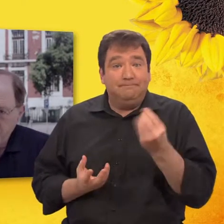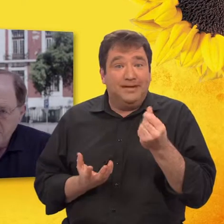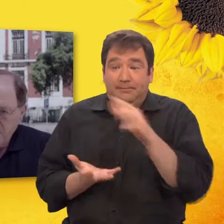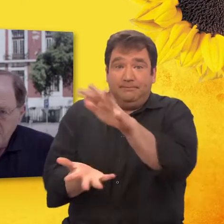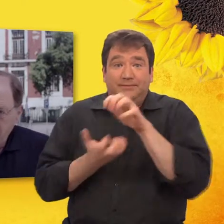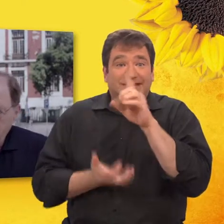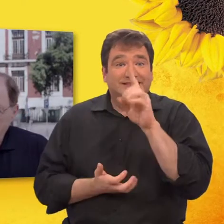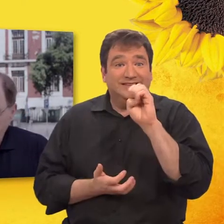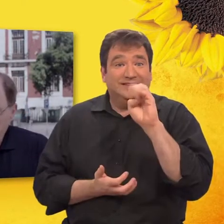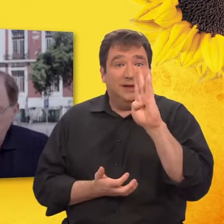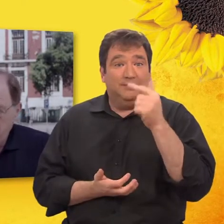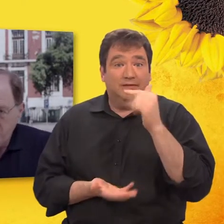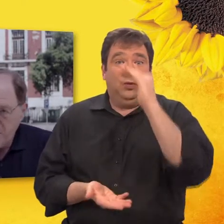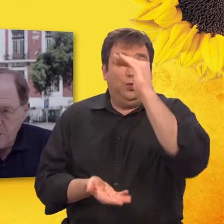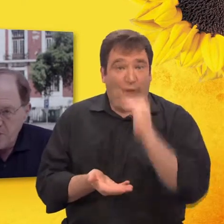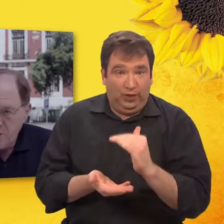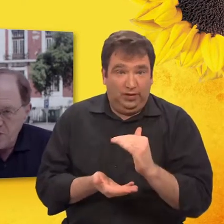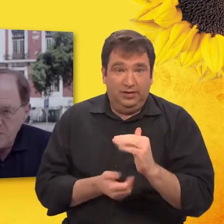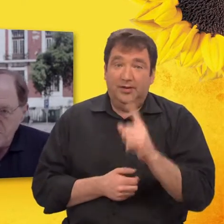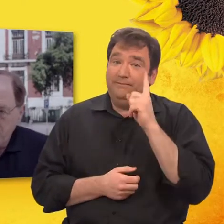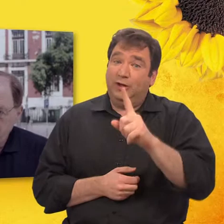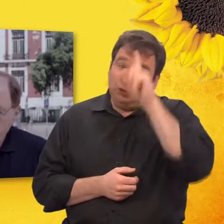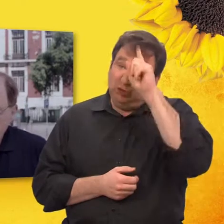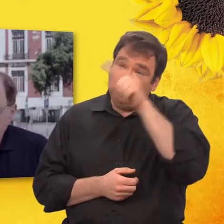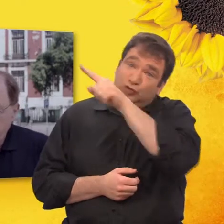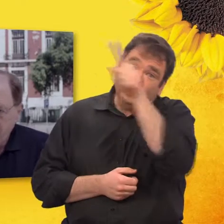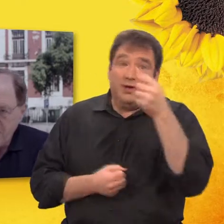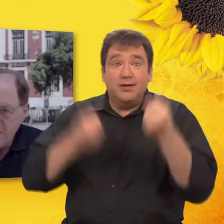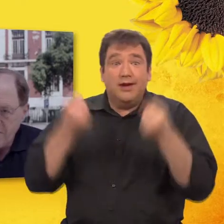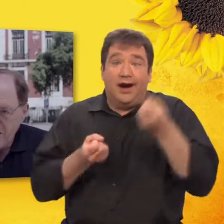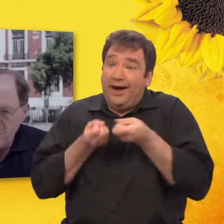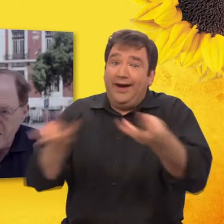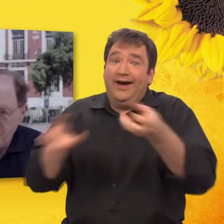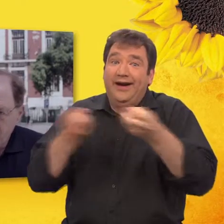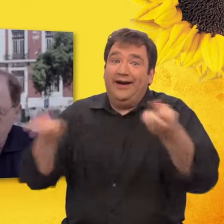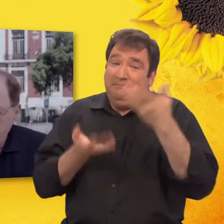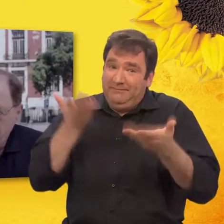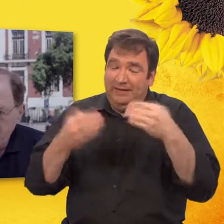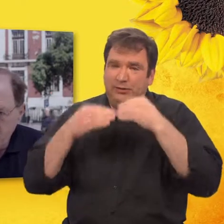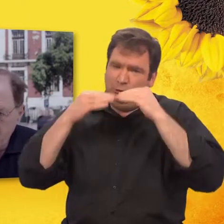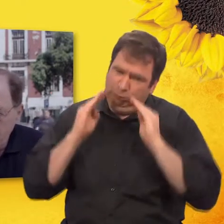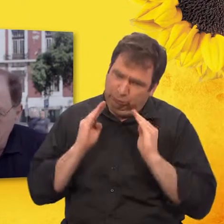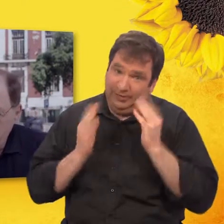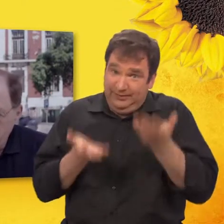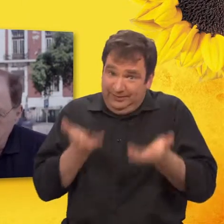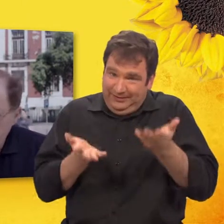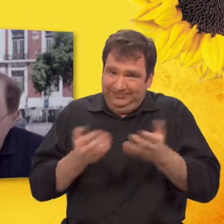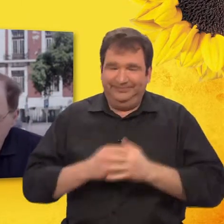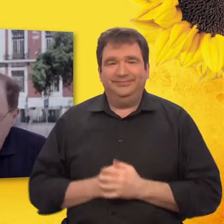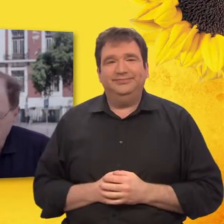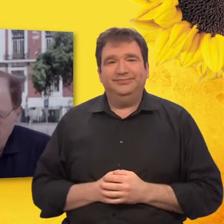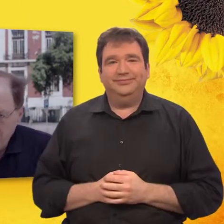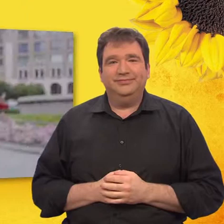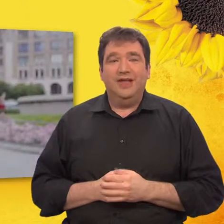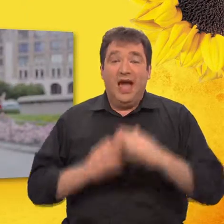automobiles, then yes, perhaps the southern countries would have less debt, but the German automakers would be much